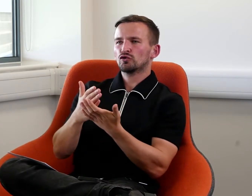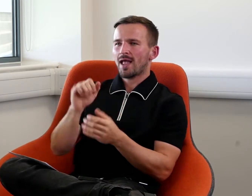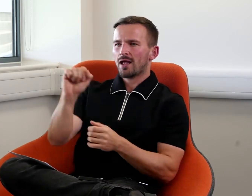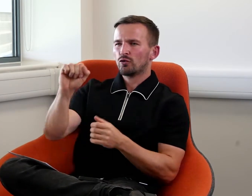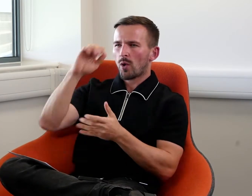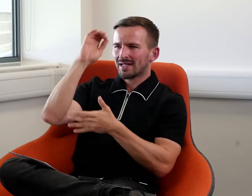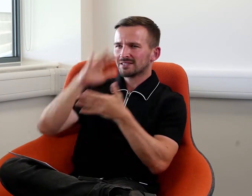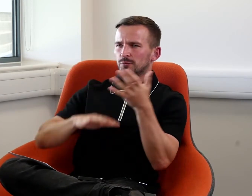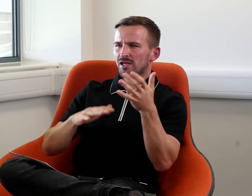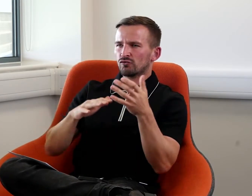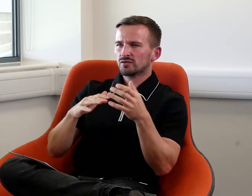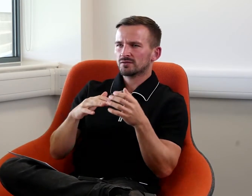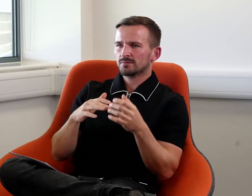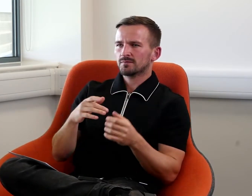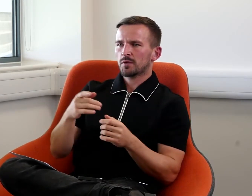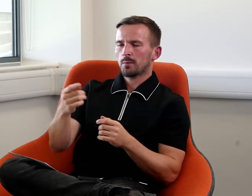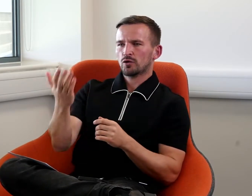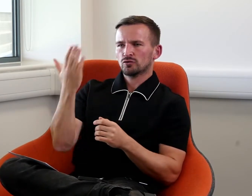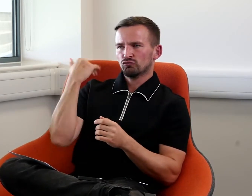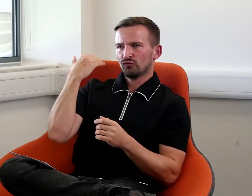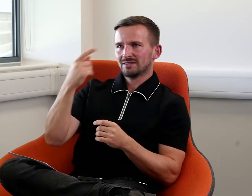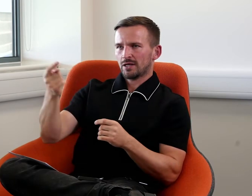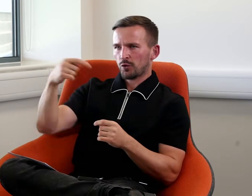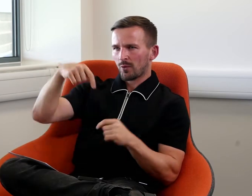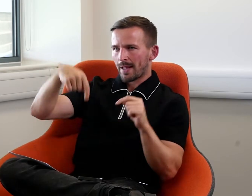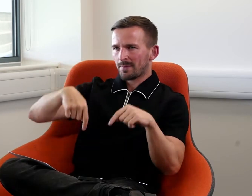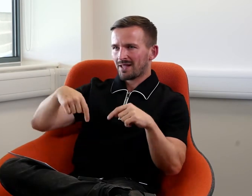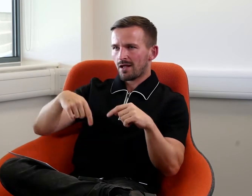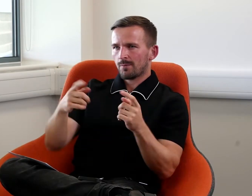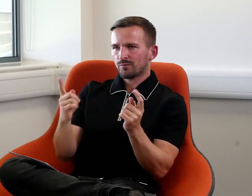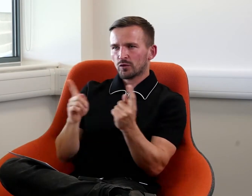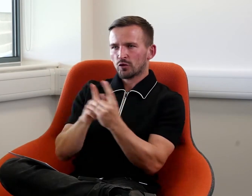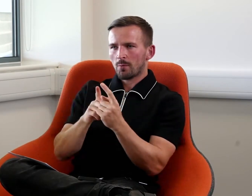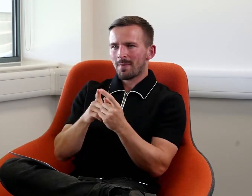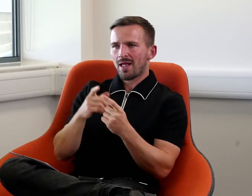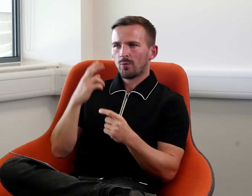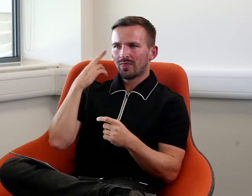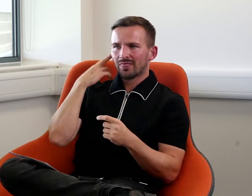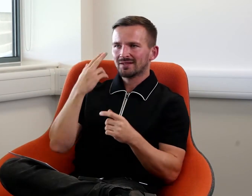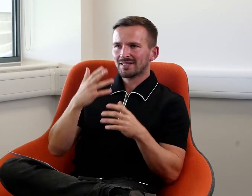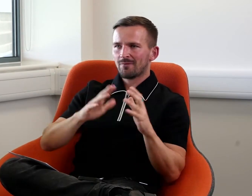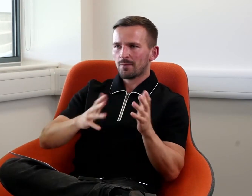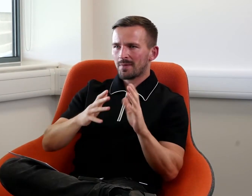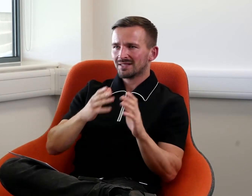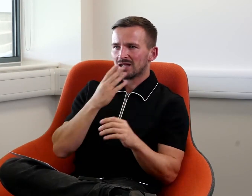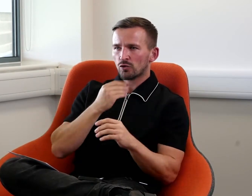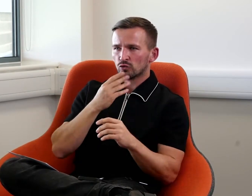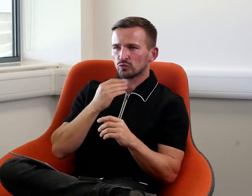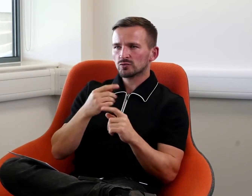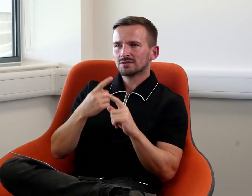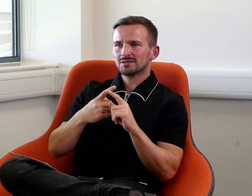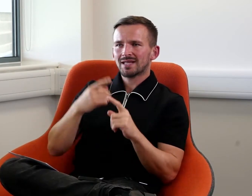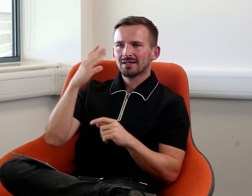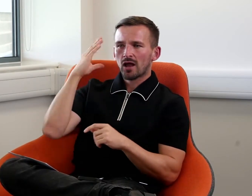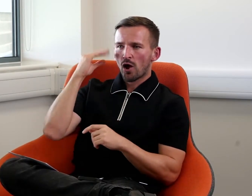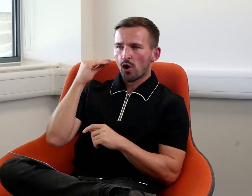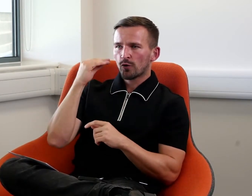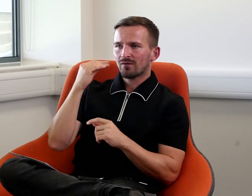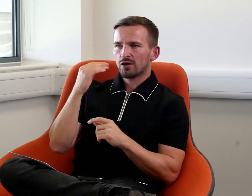So Sam, would you be able to sort of share your experience? So recently, I know you came in and met deaf sign language